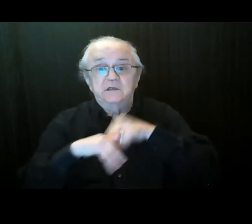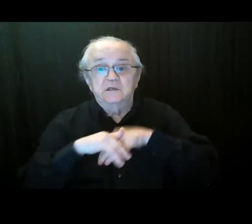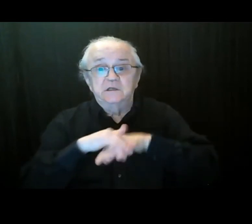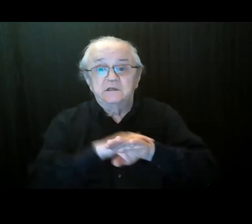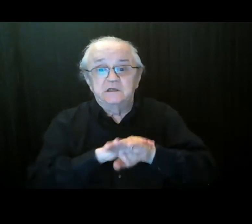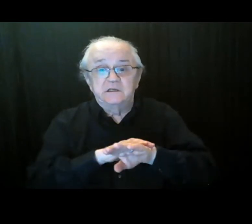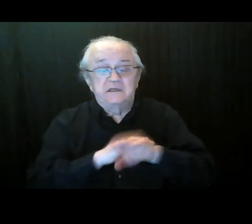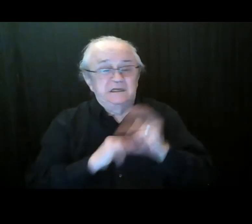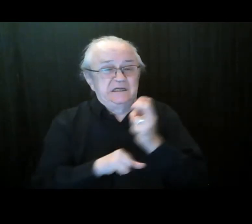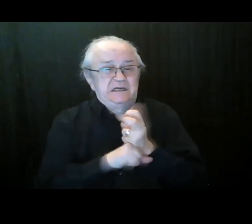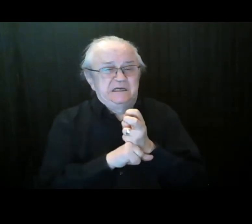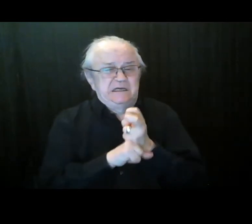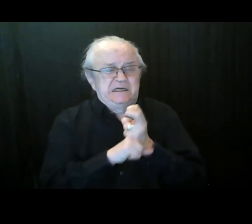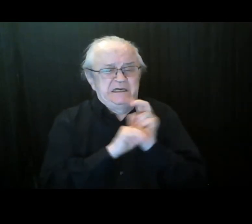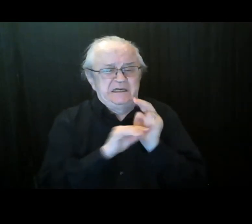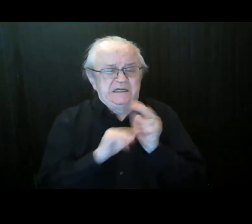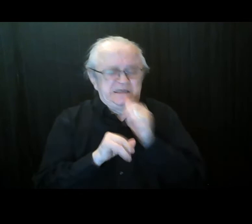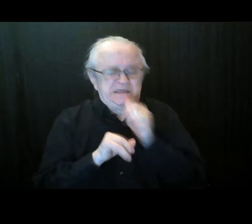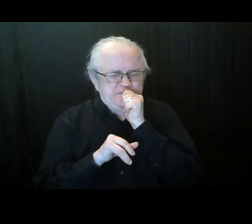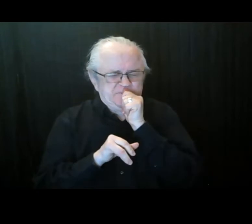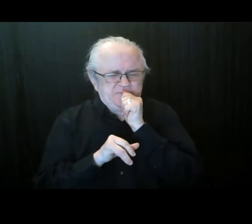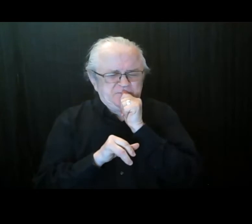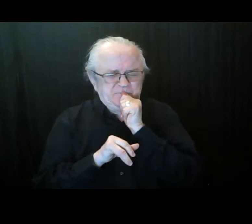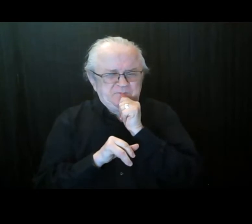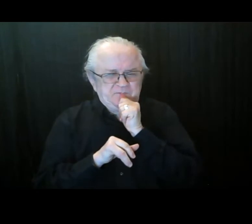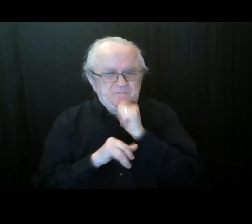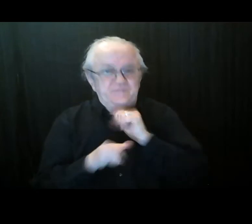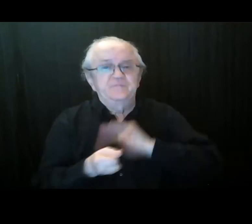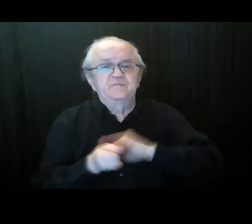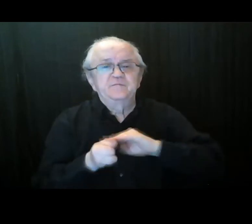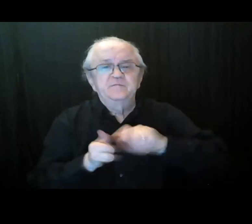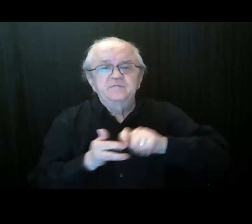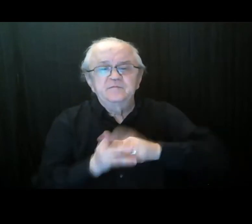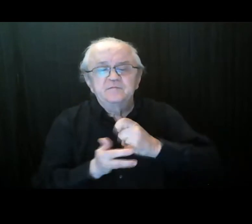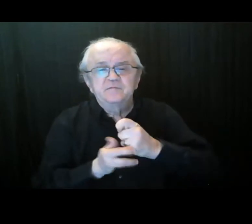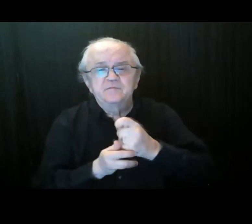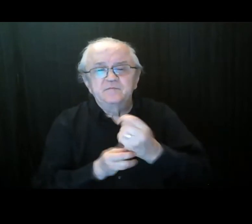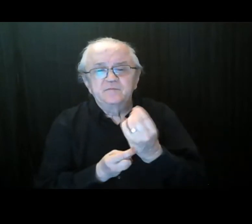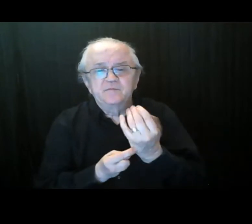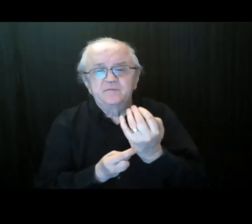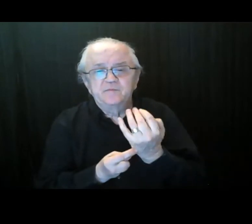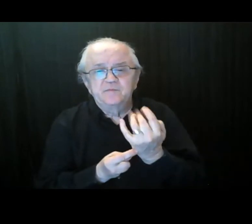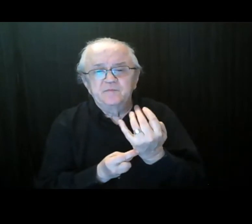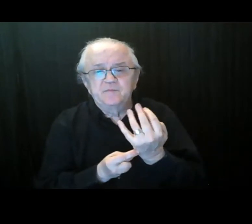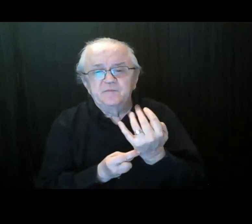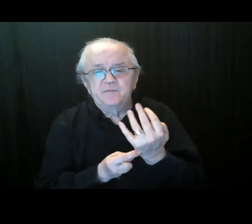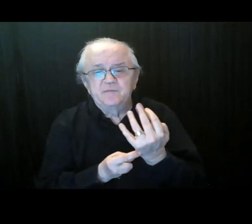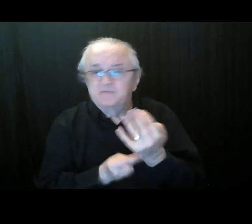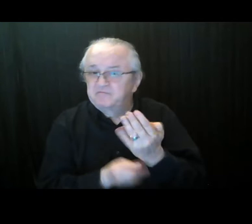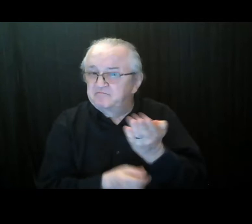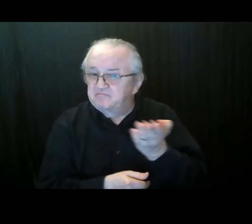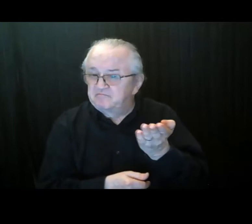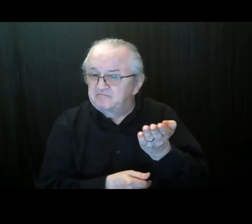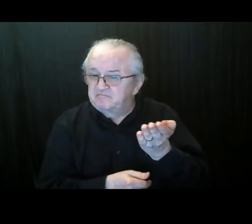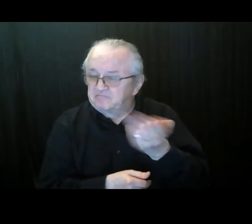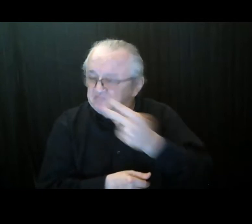look. But he heard the doctor light a match. And he heard him say, there,